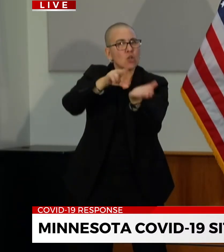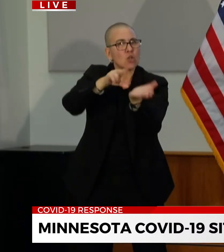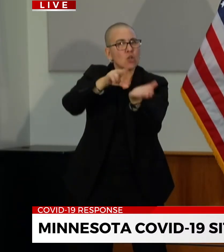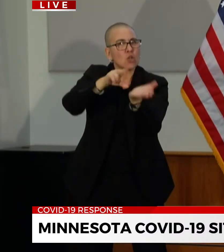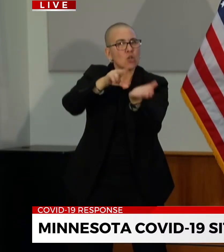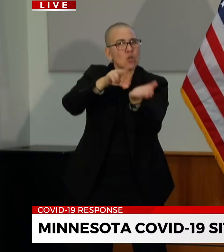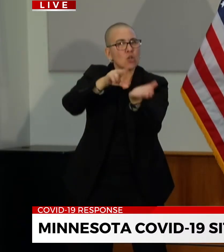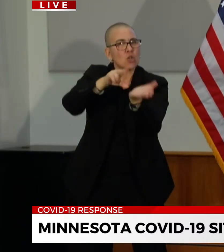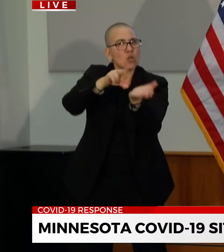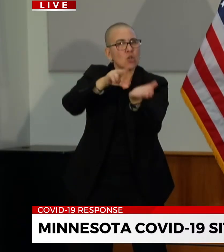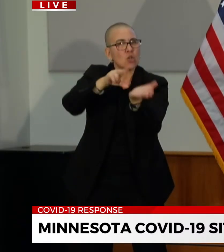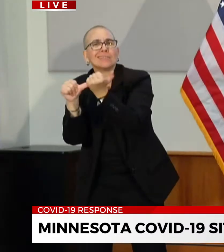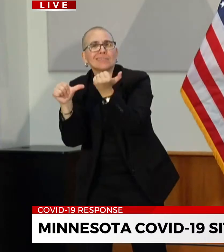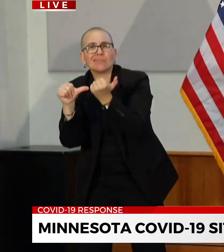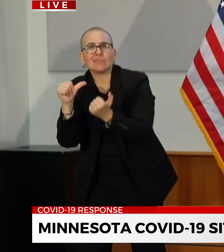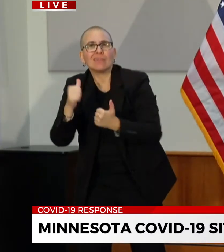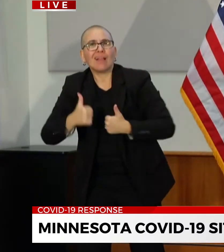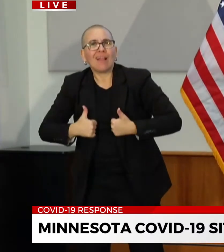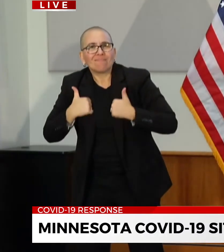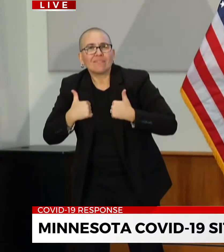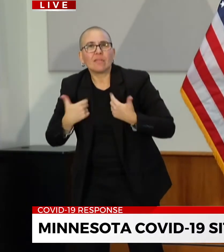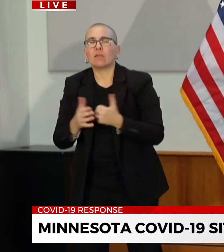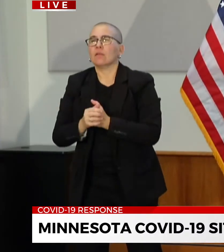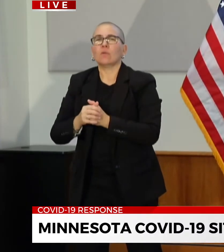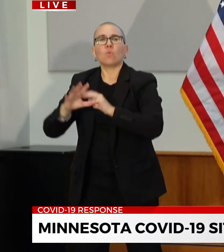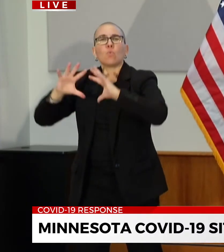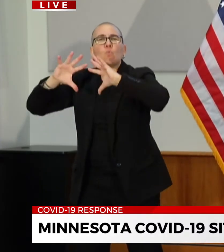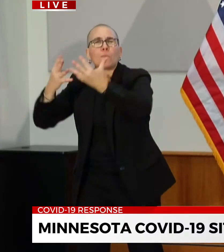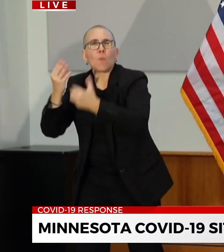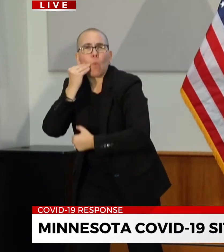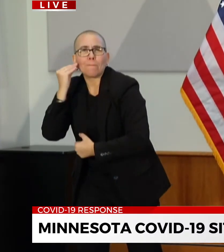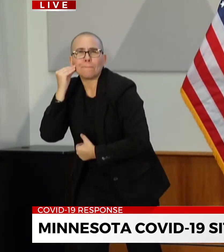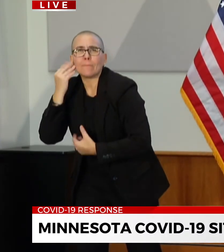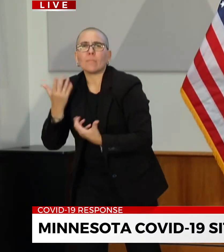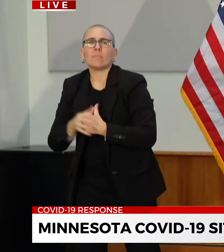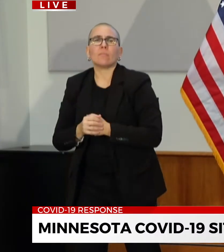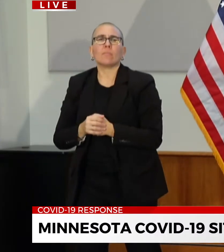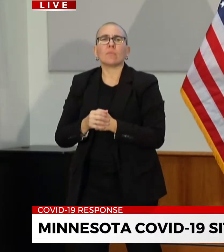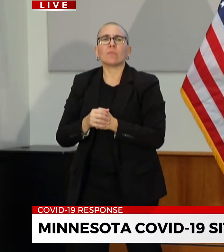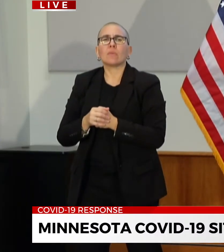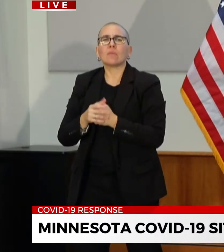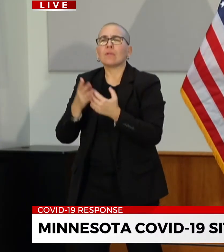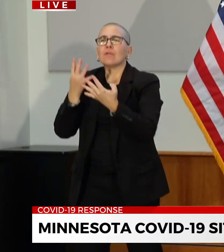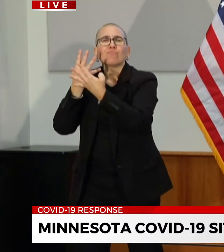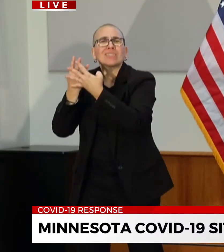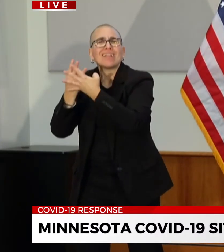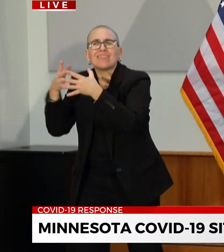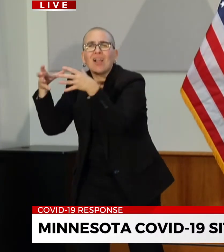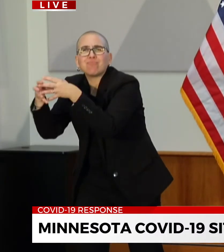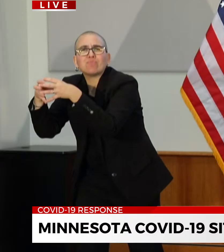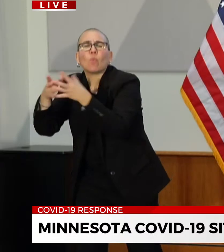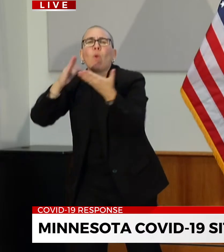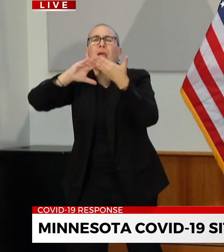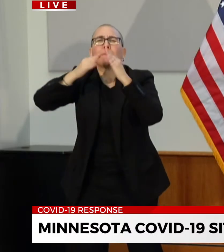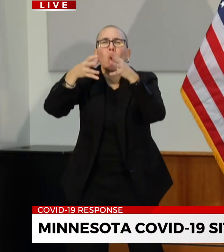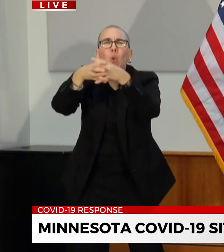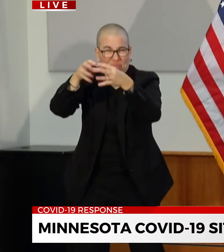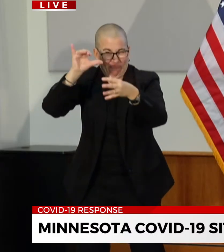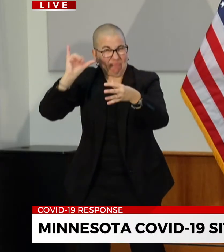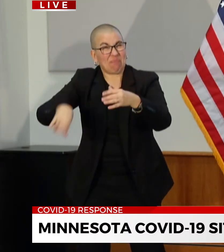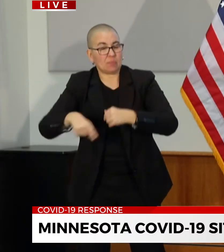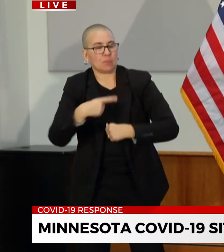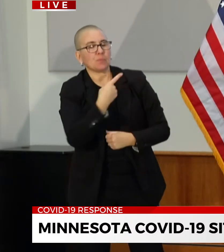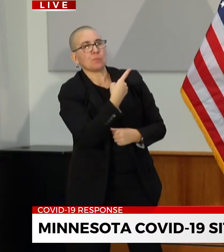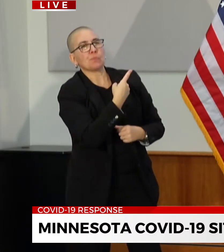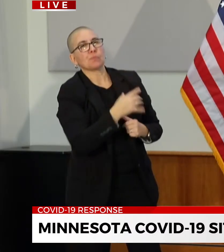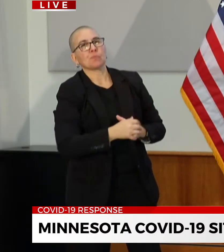living facilities, group homes, and other communal living settings that have a healthcare component to them. And we see